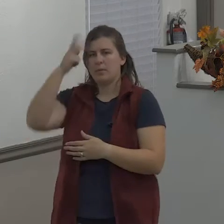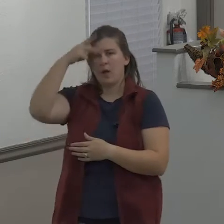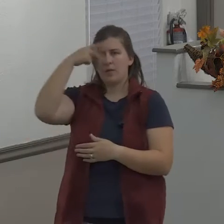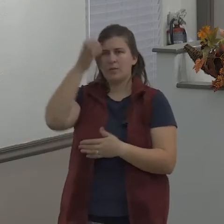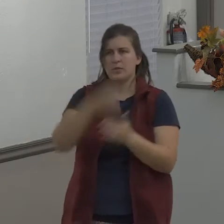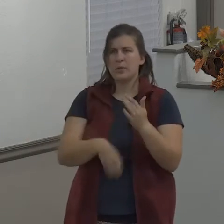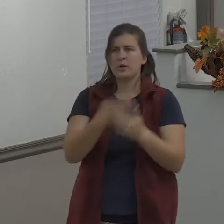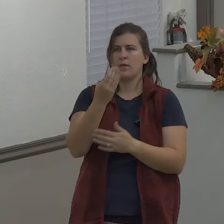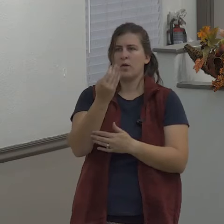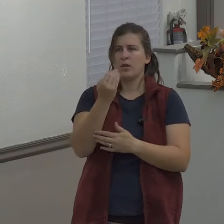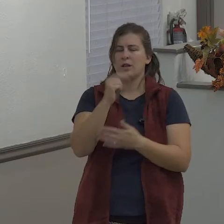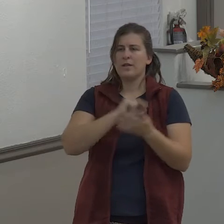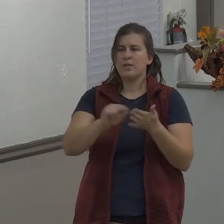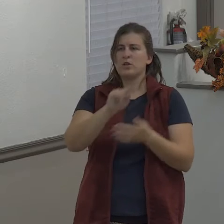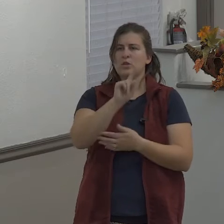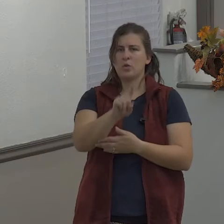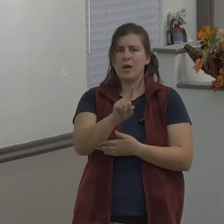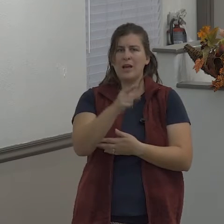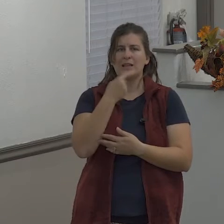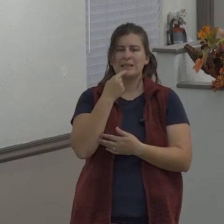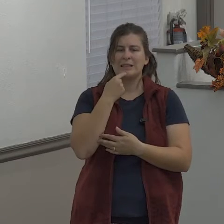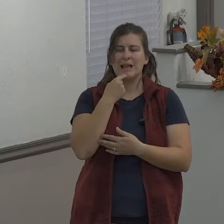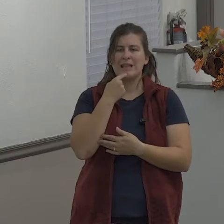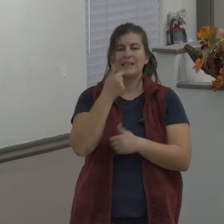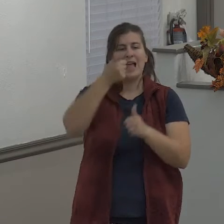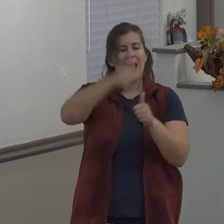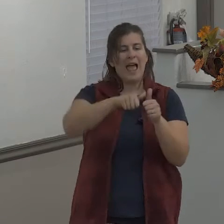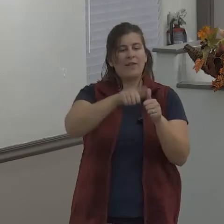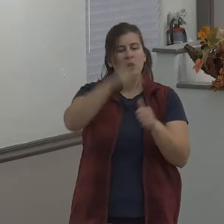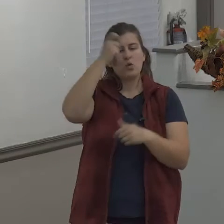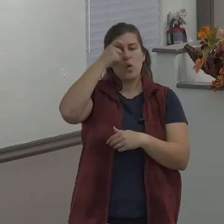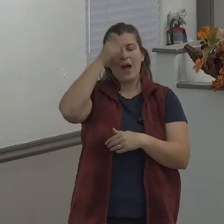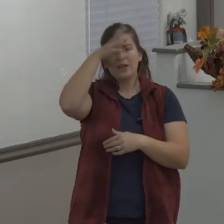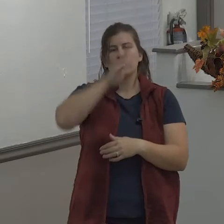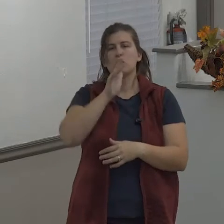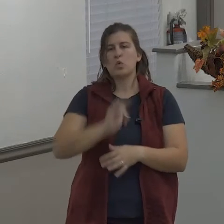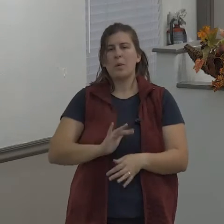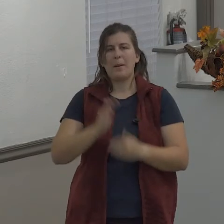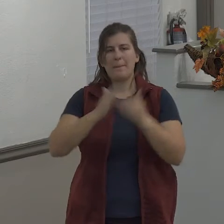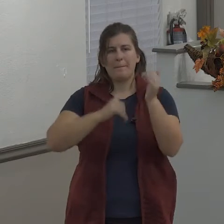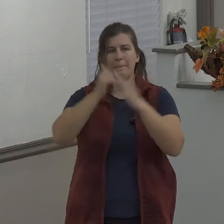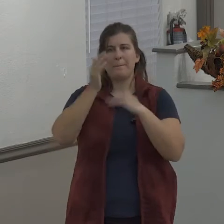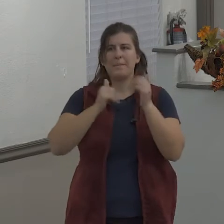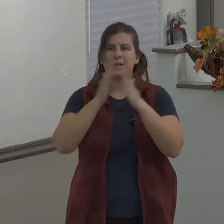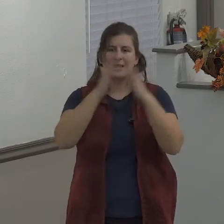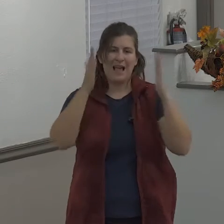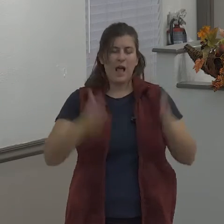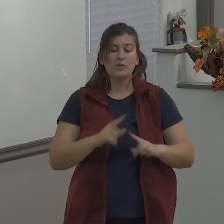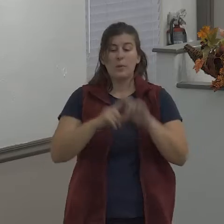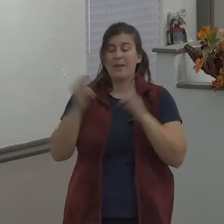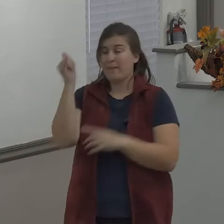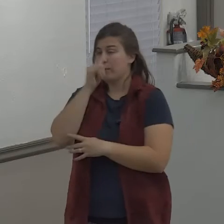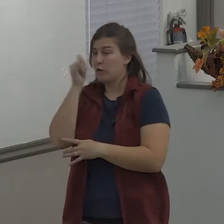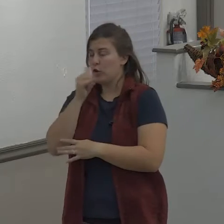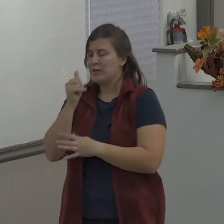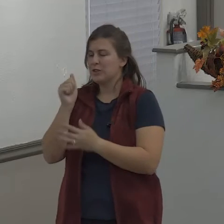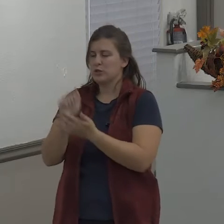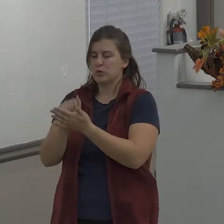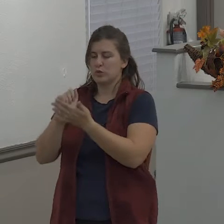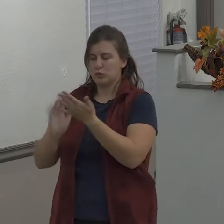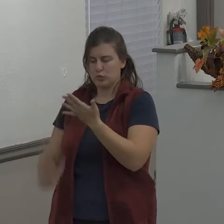Proverbs 14:1, the Bible tells us, every wise woman buildeth her house, but the